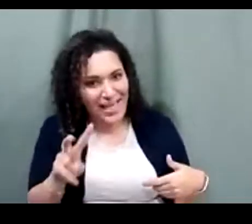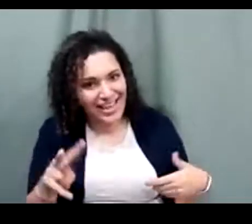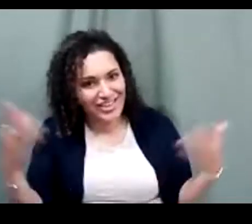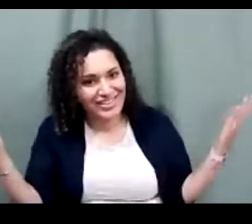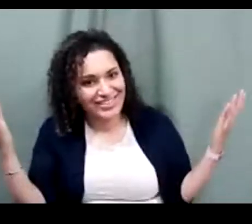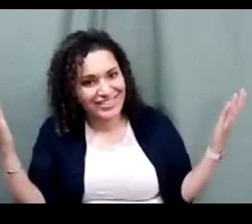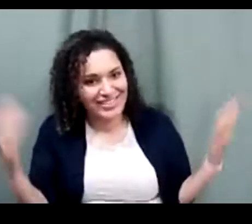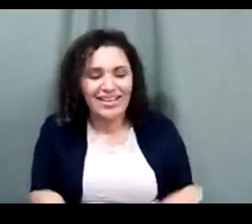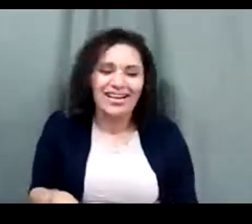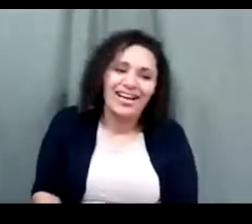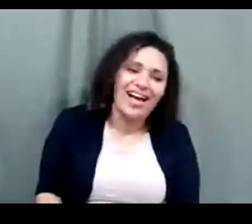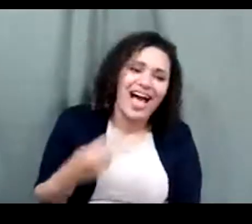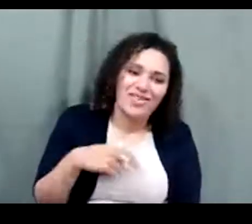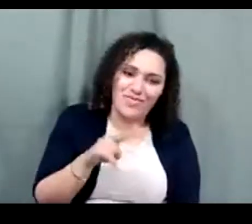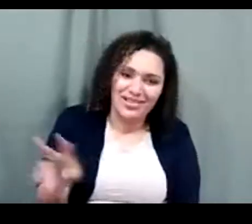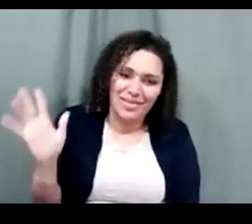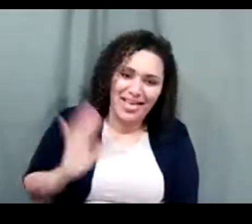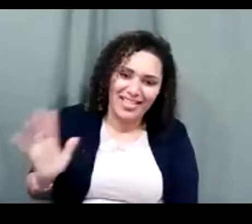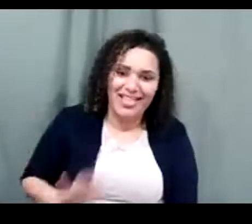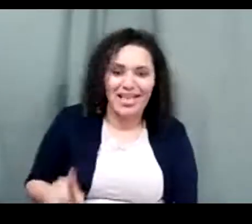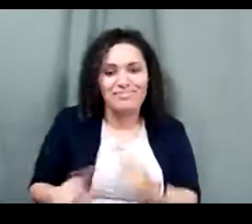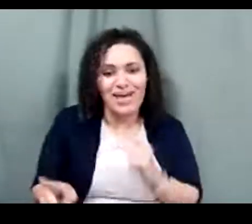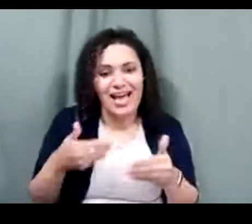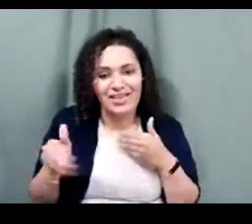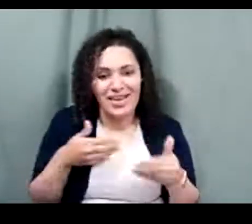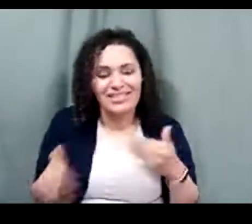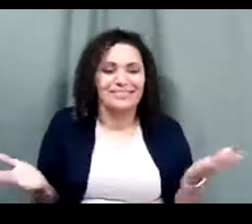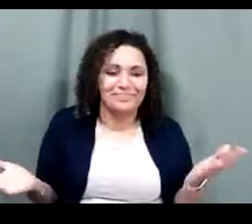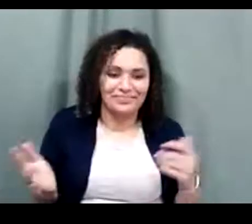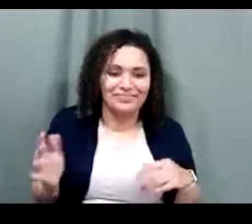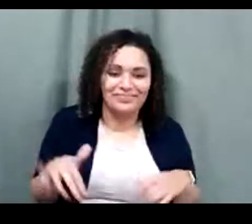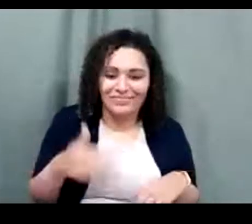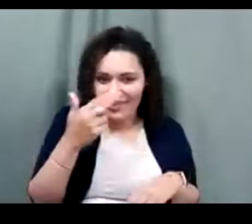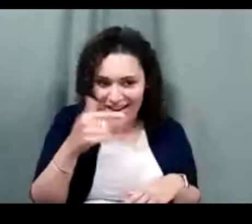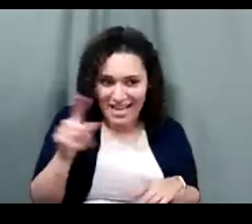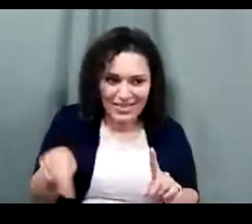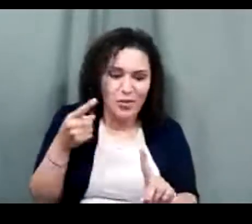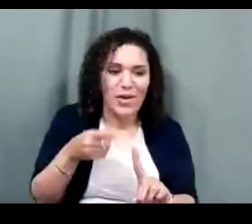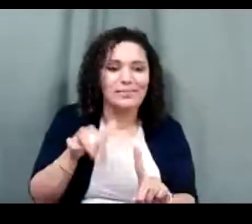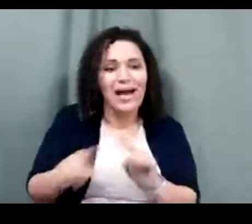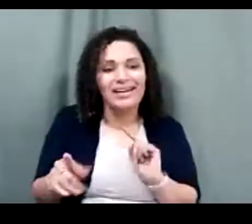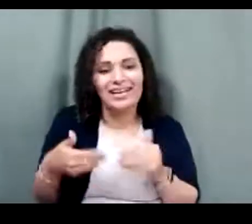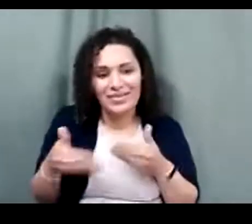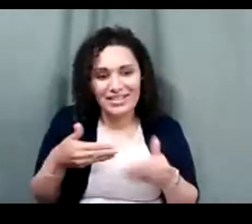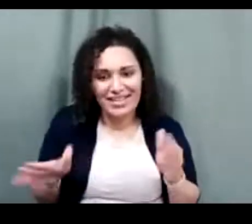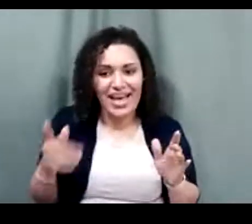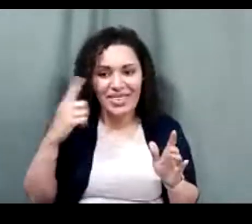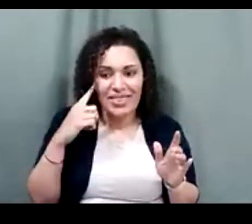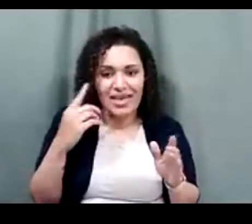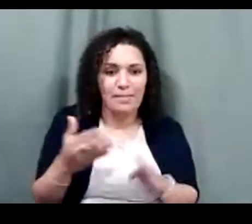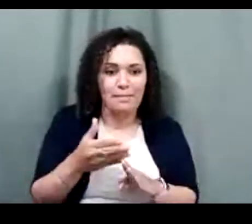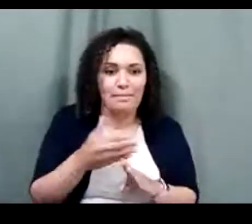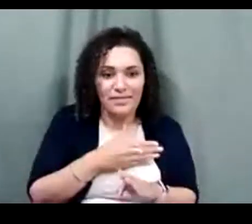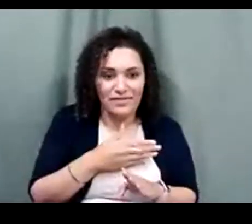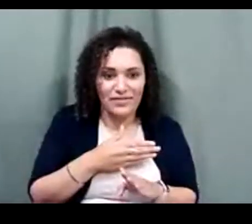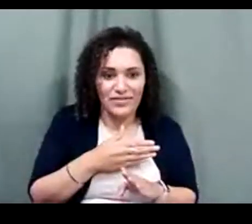I watch Car Talk, right? Anyway, I just always think that at this point. All right. So I think before you waste a